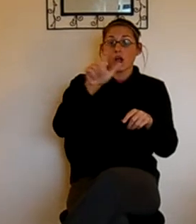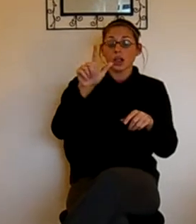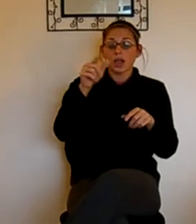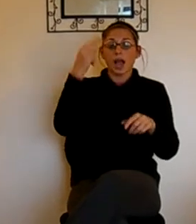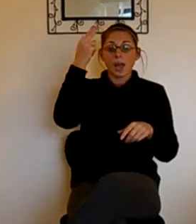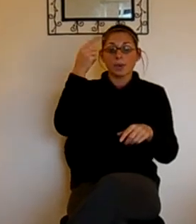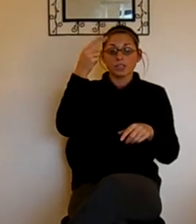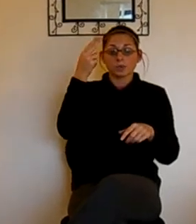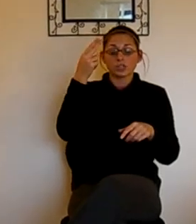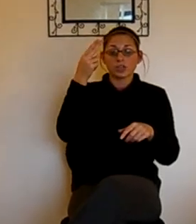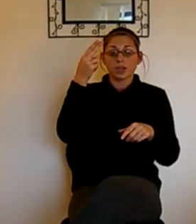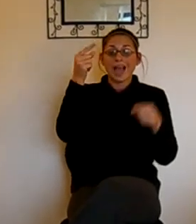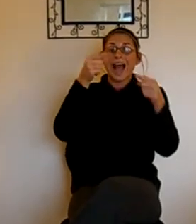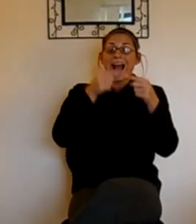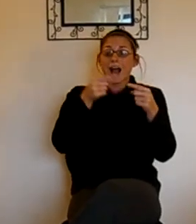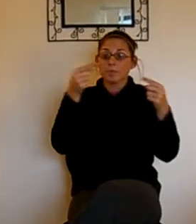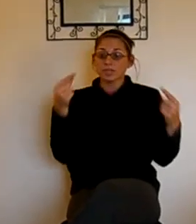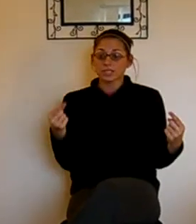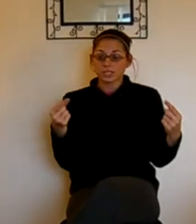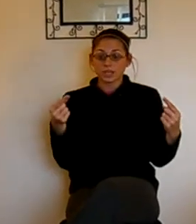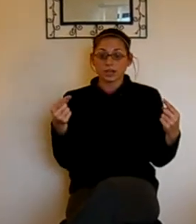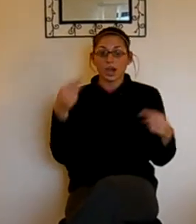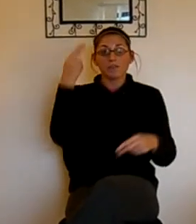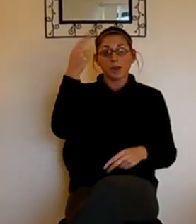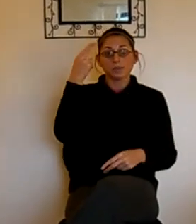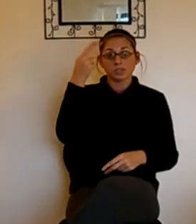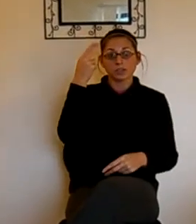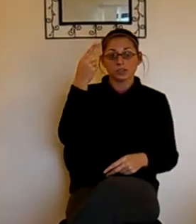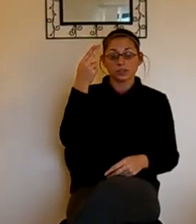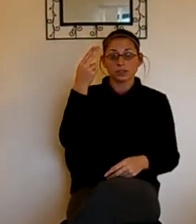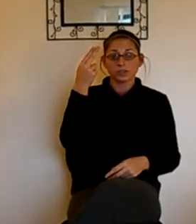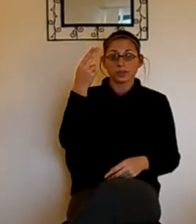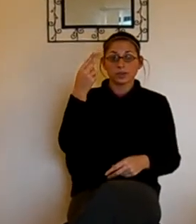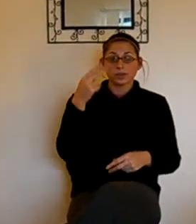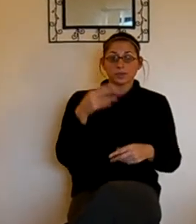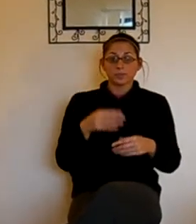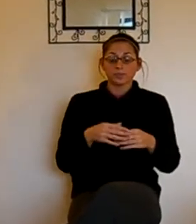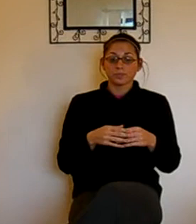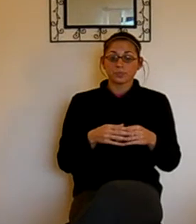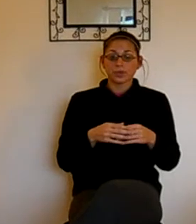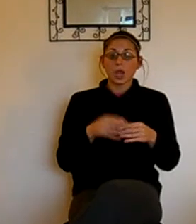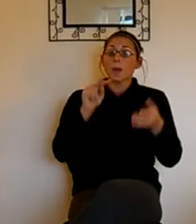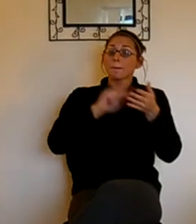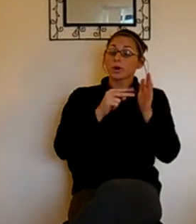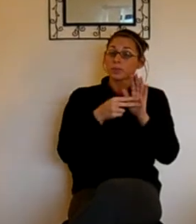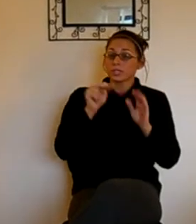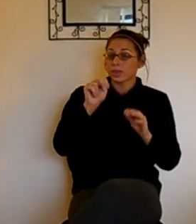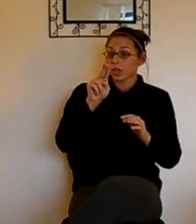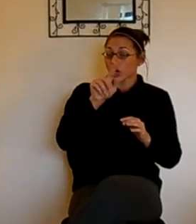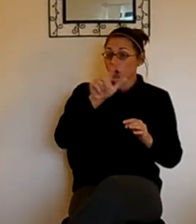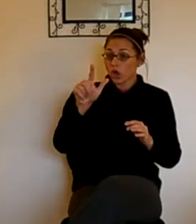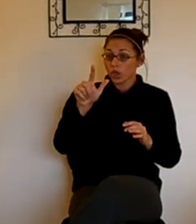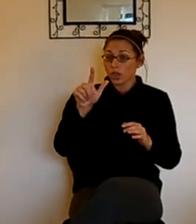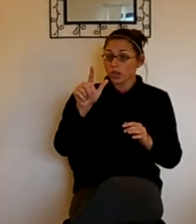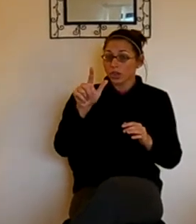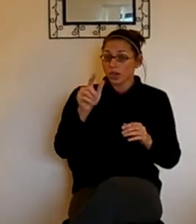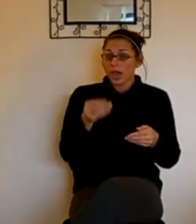which is the opposite of your hypothesis or a statement of no difference. And the purpose of the null hypothesis is to allow statistical